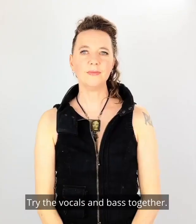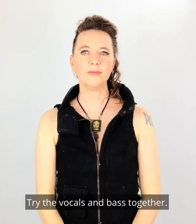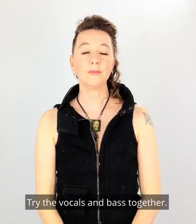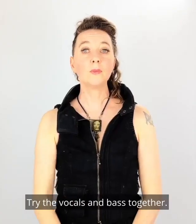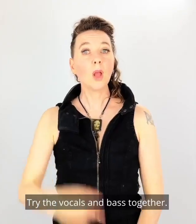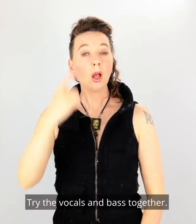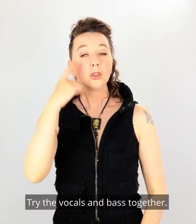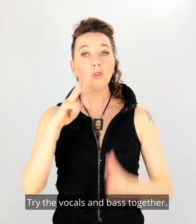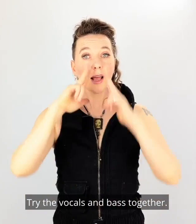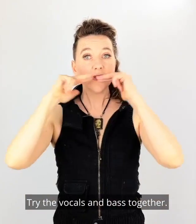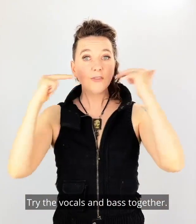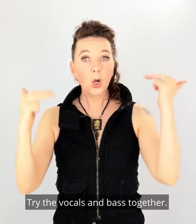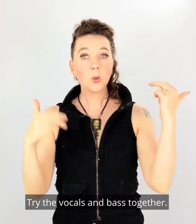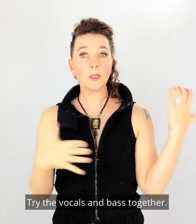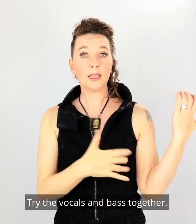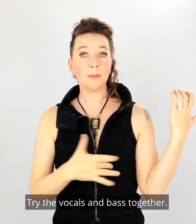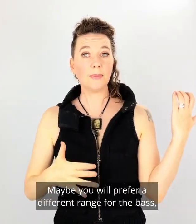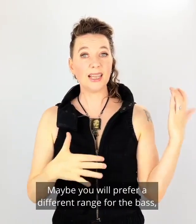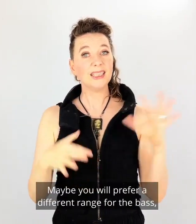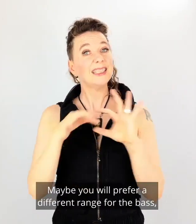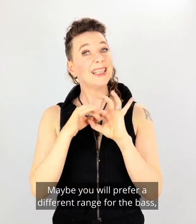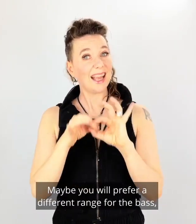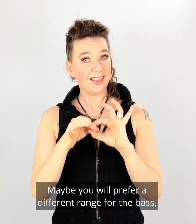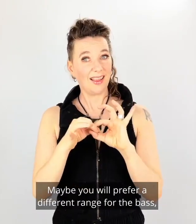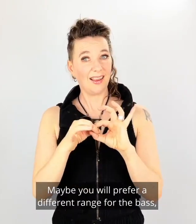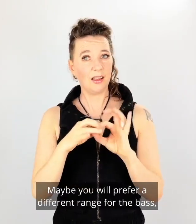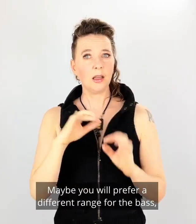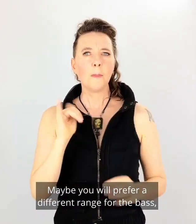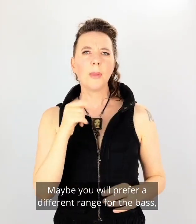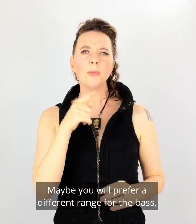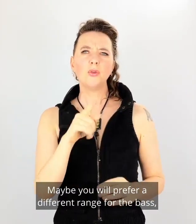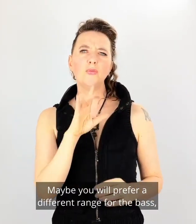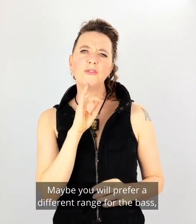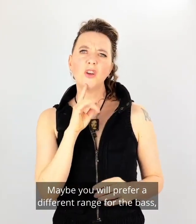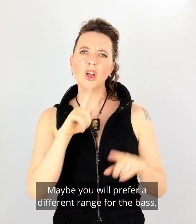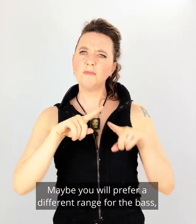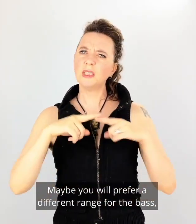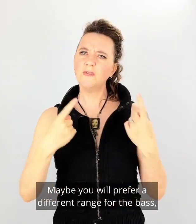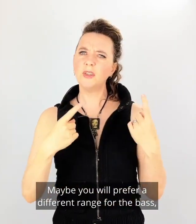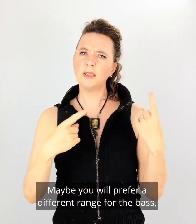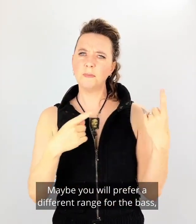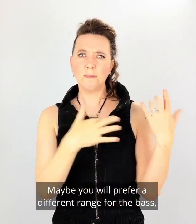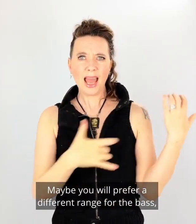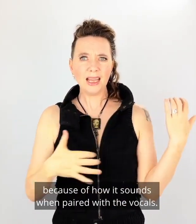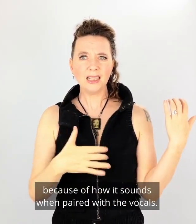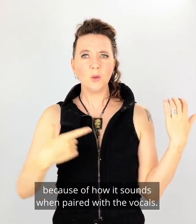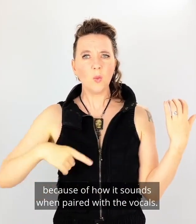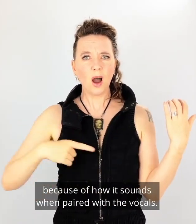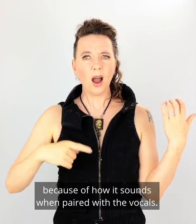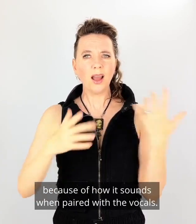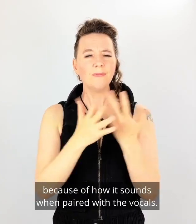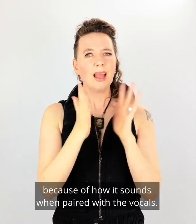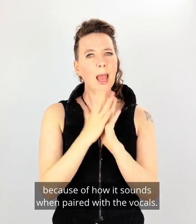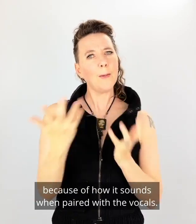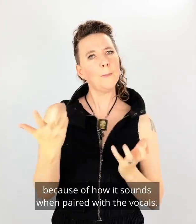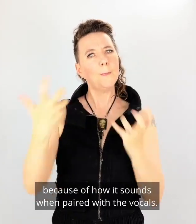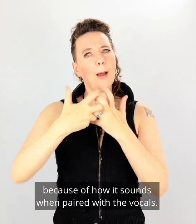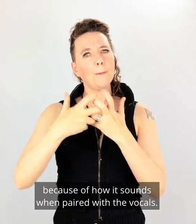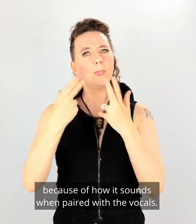Try the vocals and bass together. Maybe you will prefer a different range for the bass because of how it sounds when